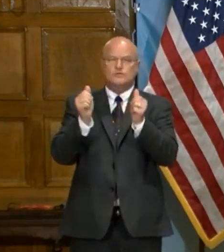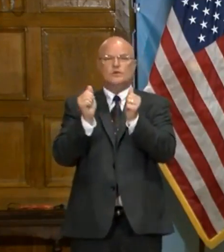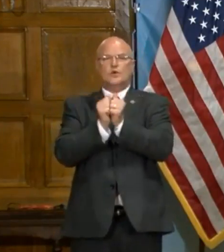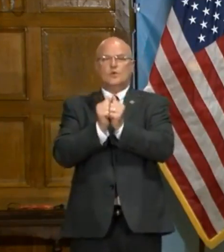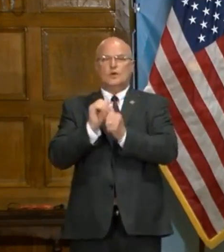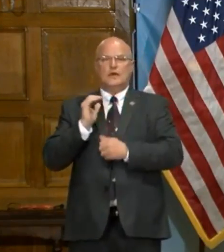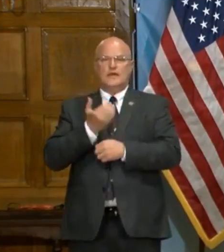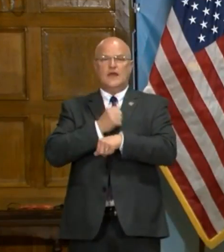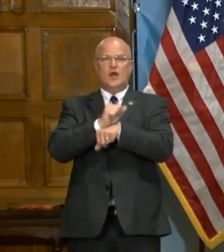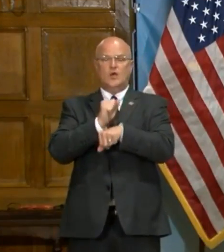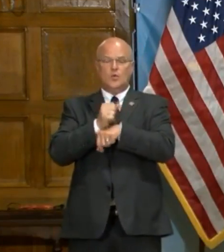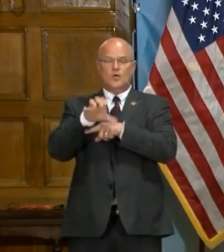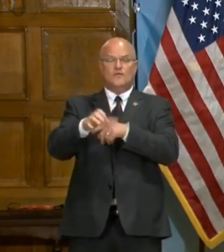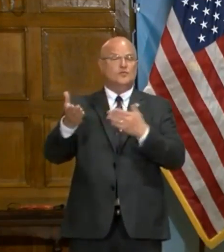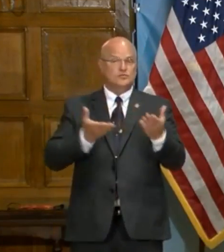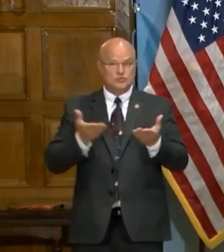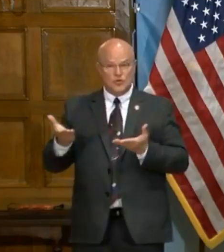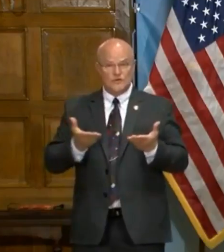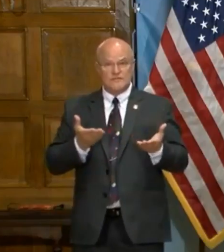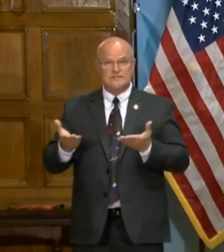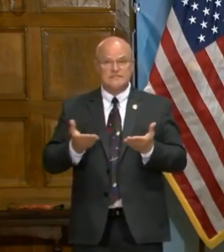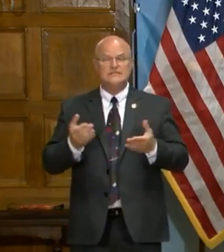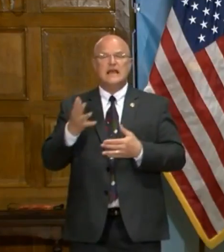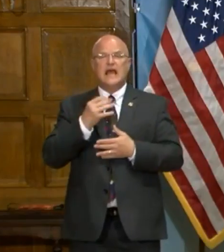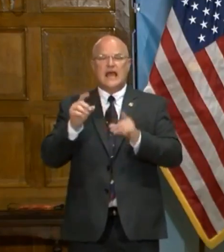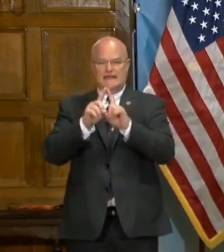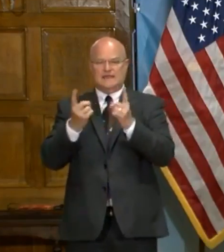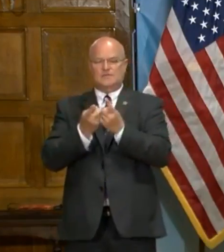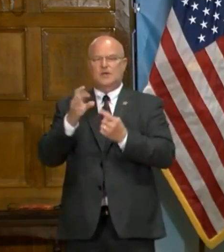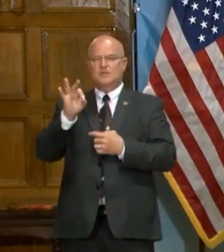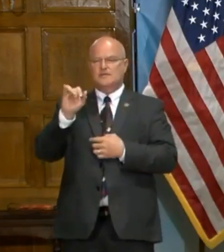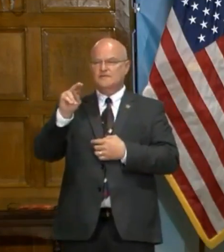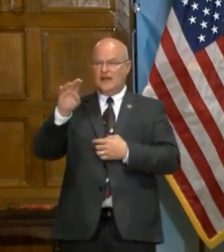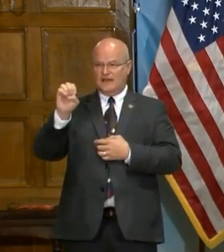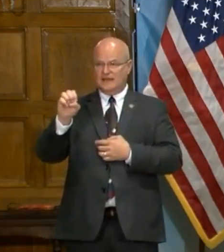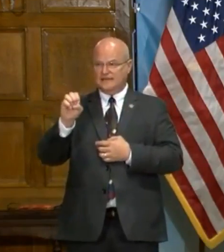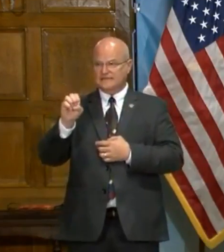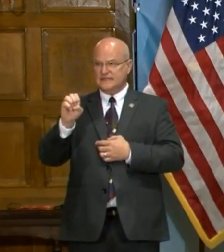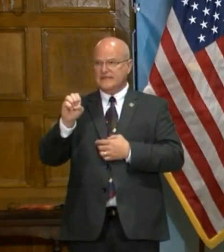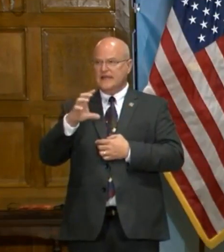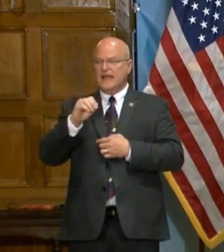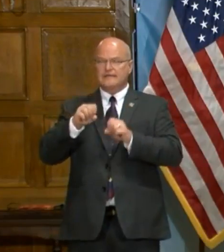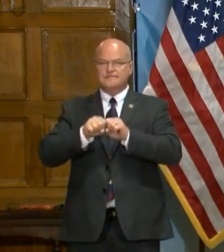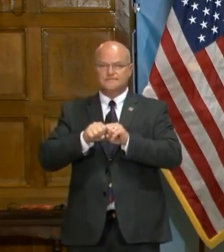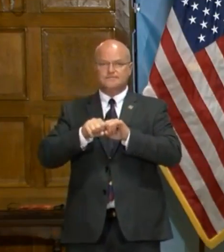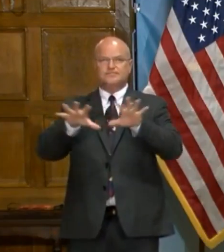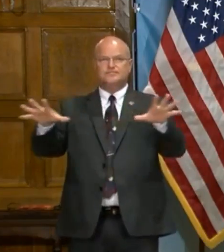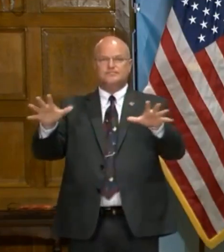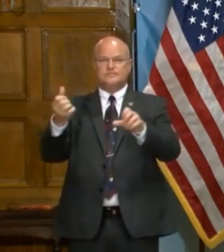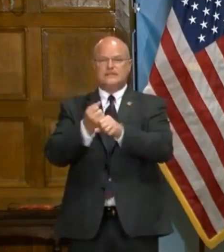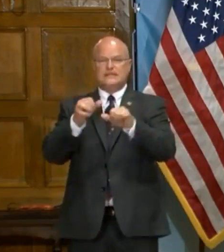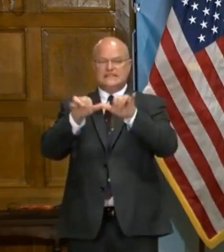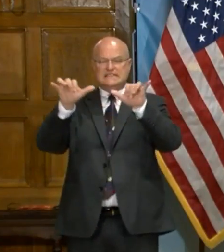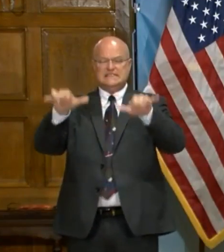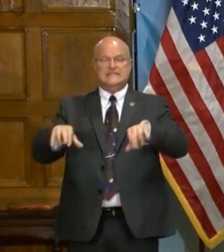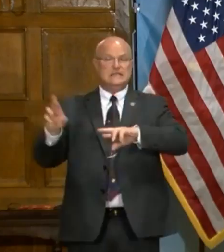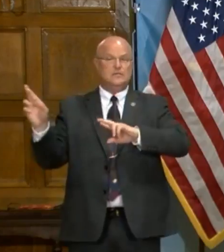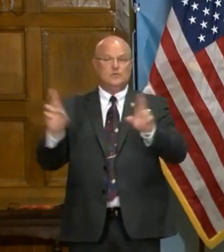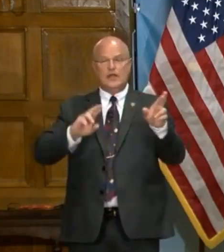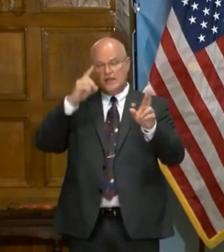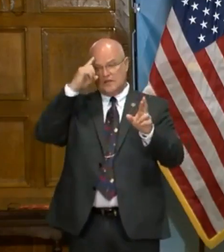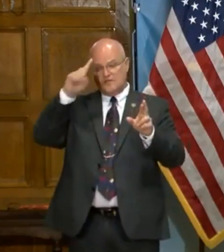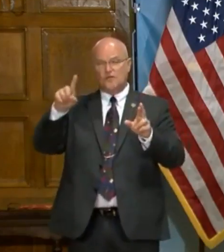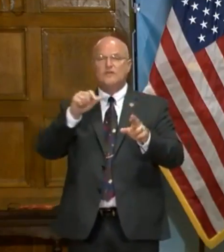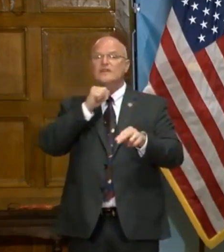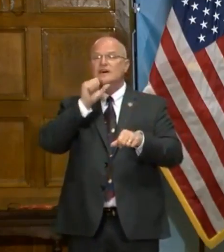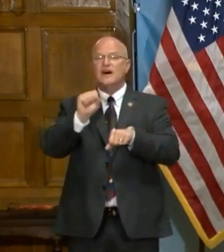with our workforce services and the Department of Finance in putting out and getting our system ready for the